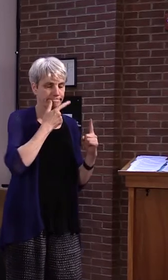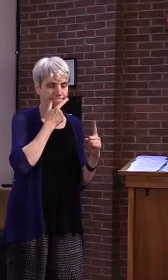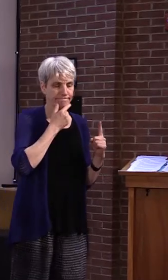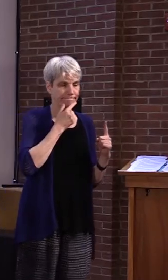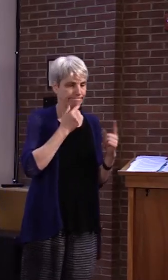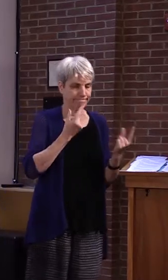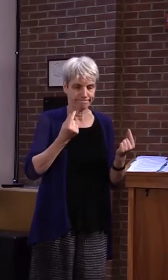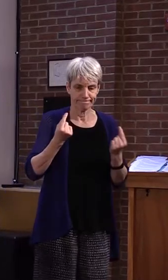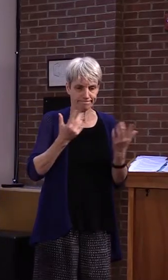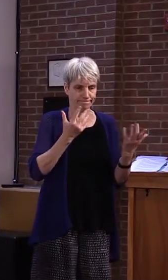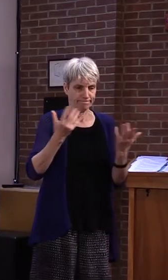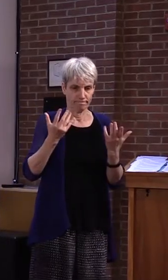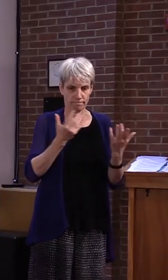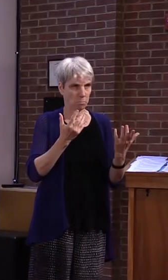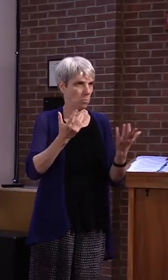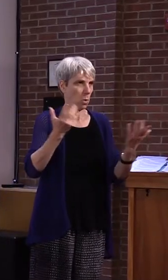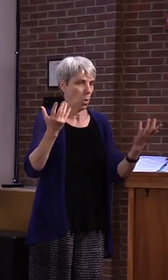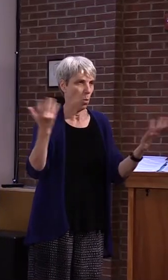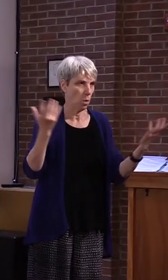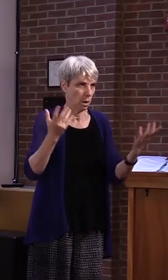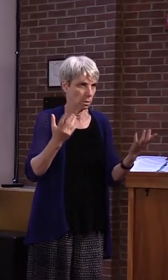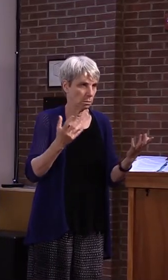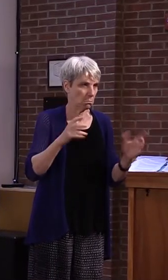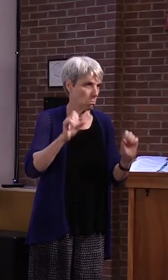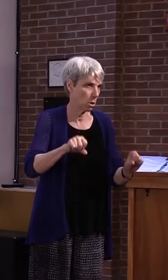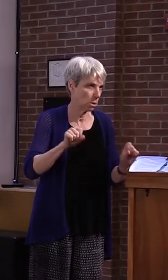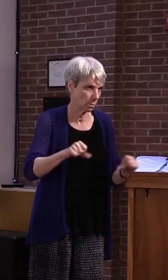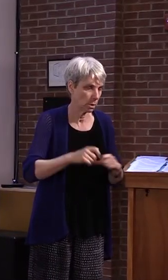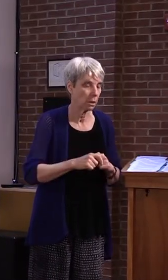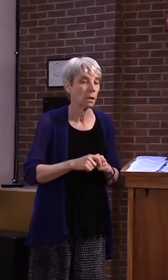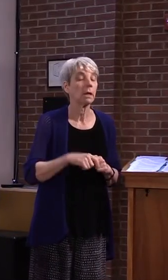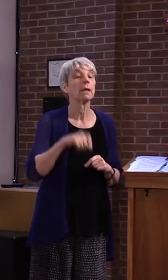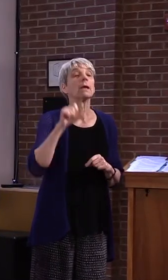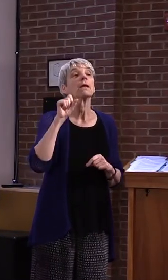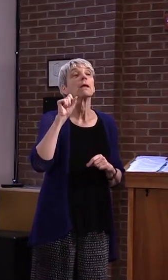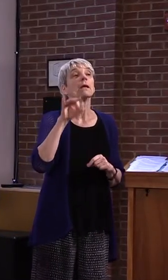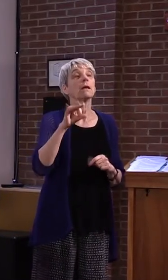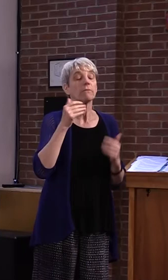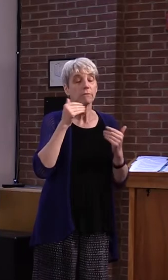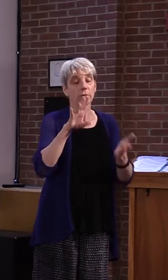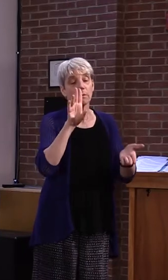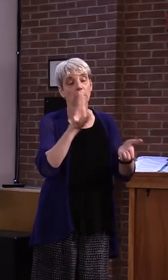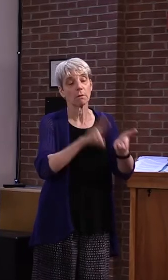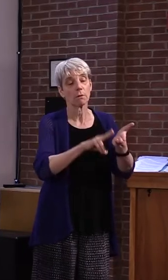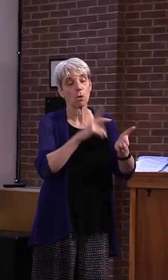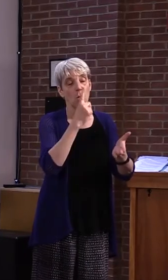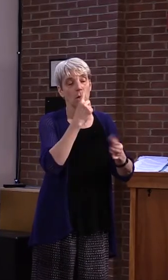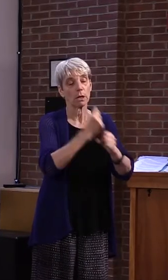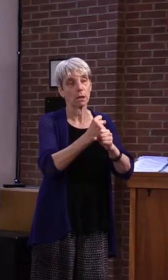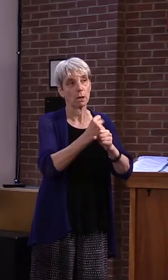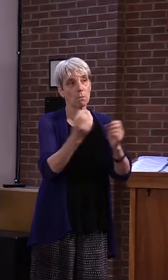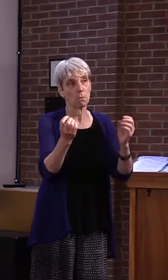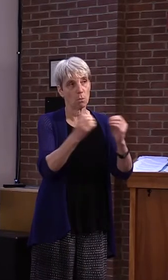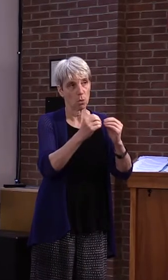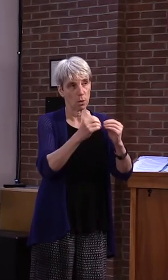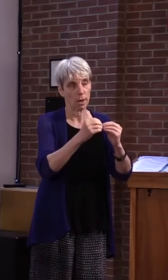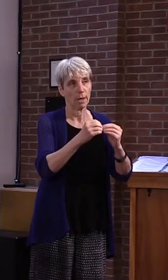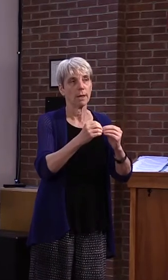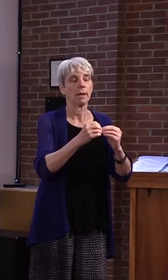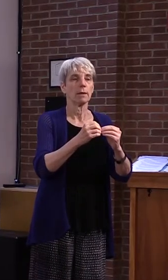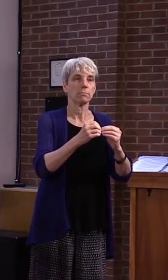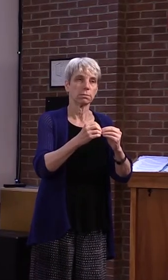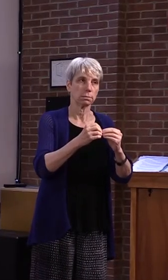alternatives right now to see if we renew that contract. I will say it's